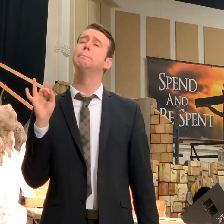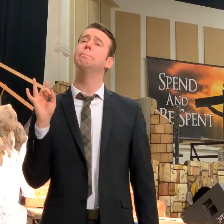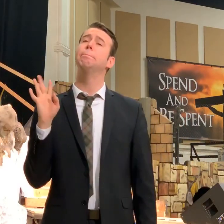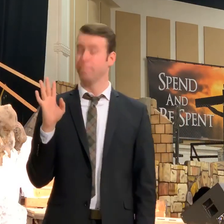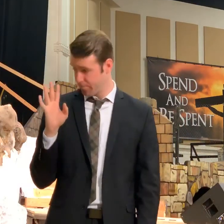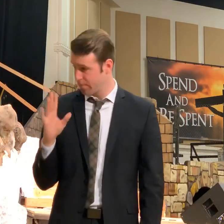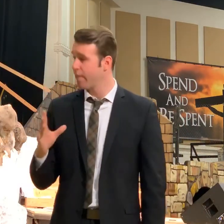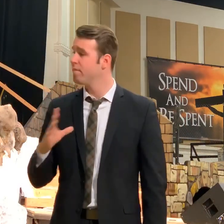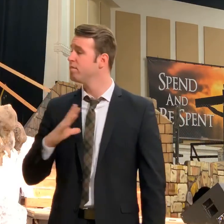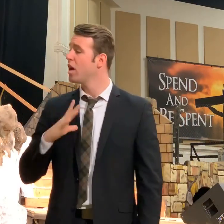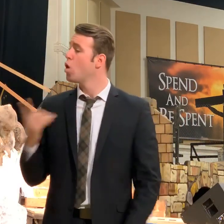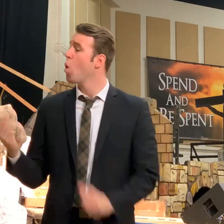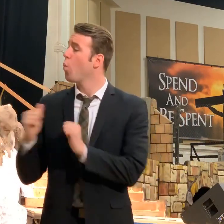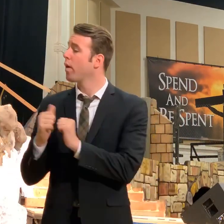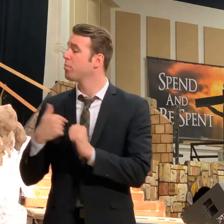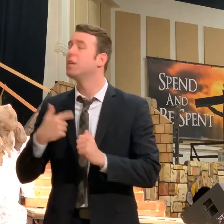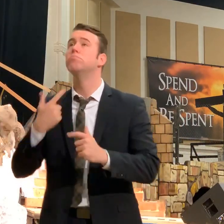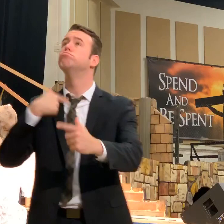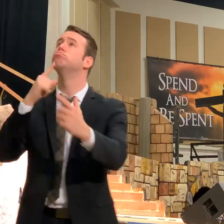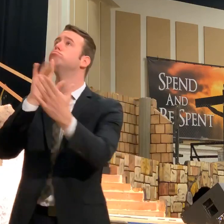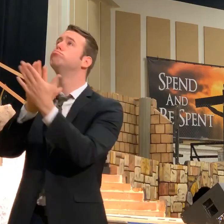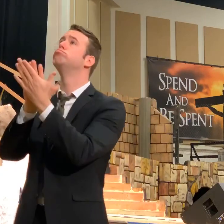you to come magnify the Lord with me.